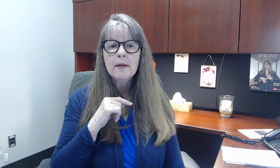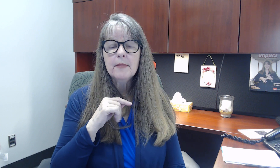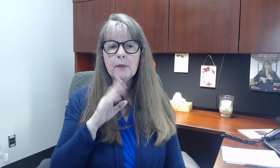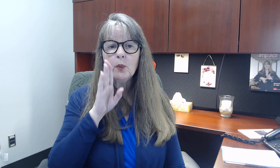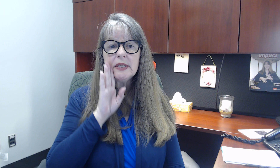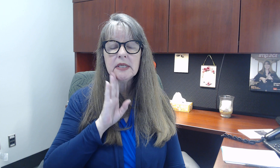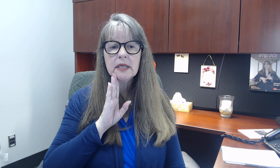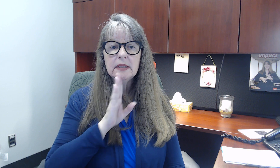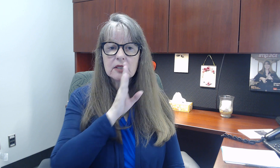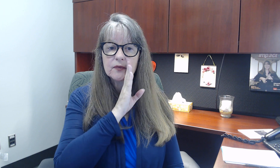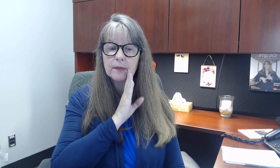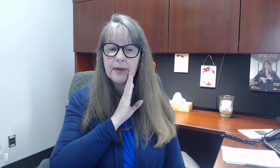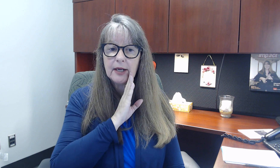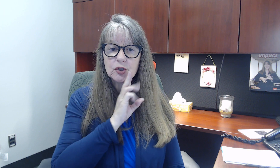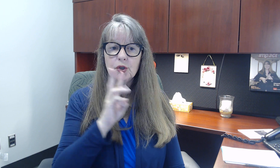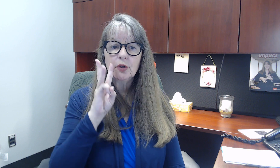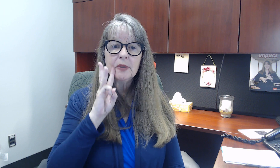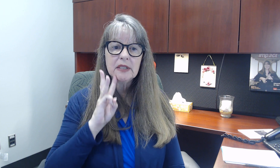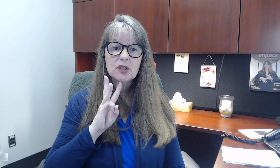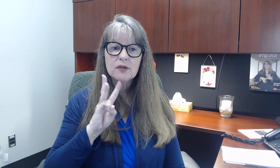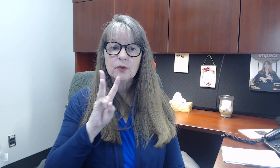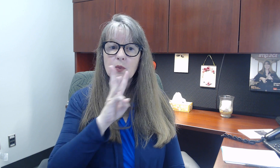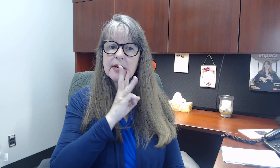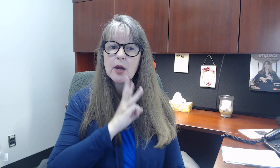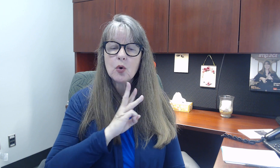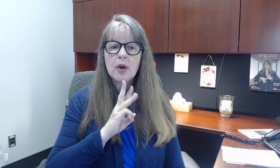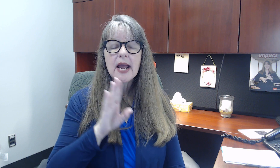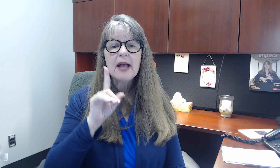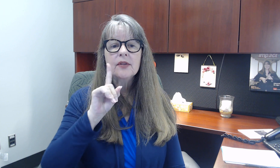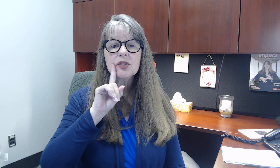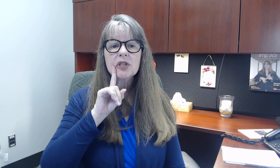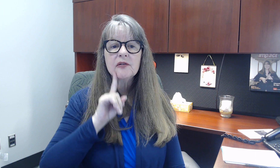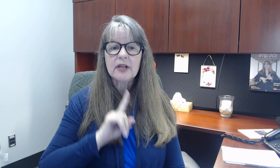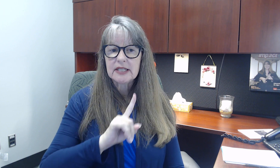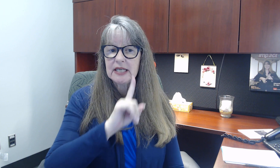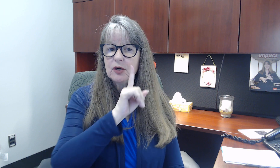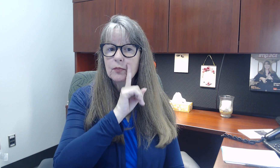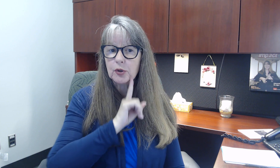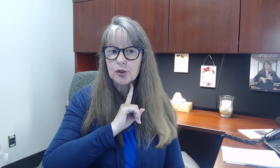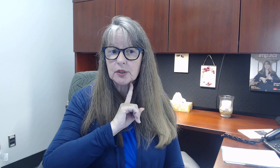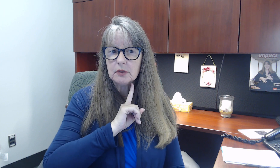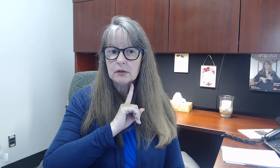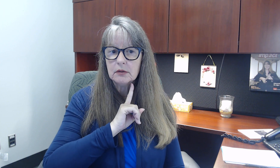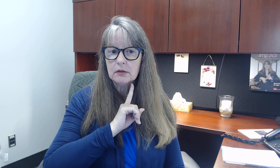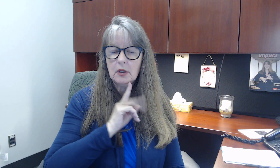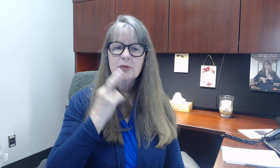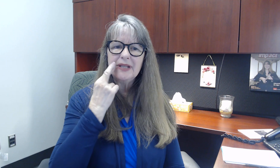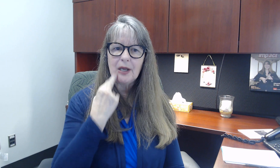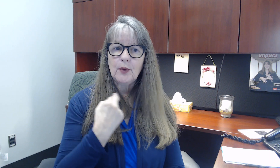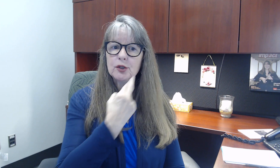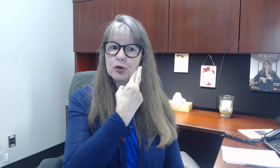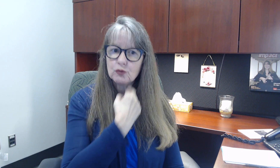Remember we did this for bachelor and we did this for widow. This is a single person. Also means like